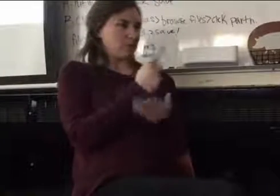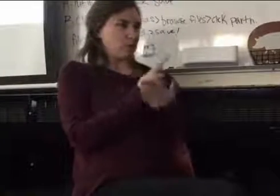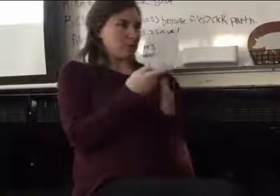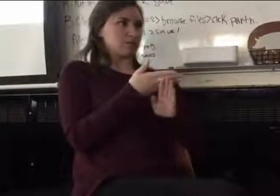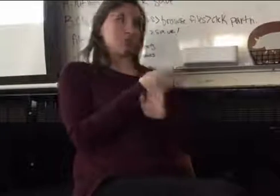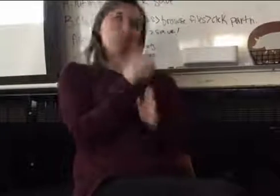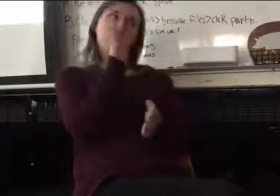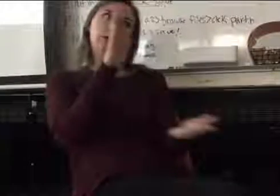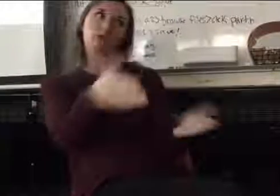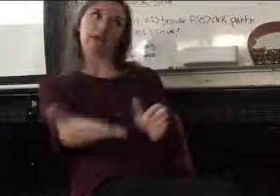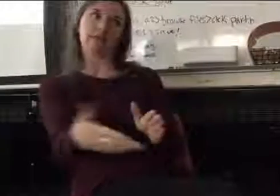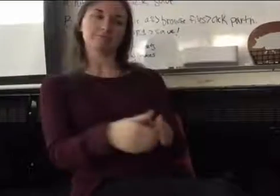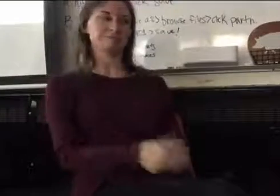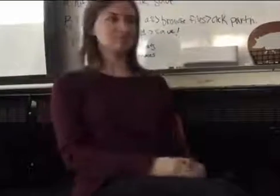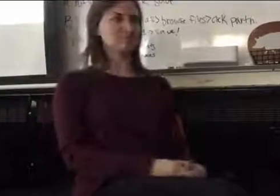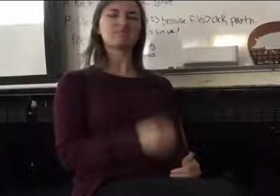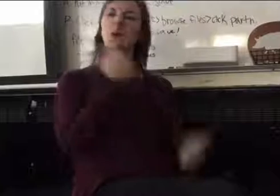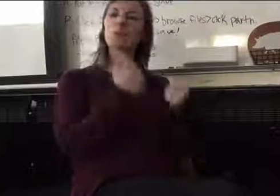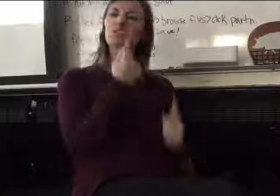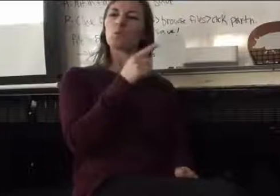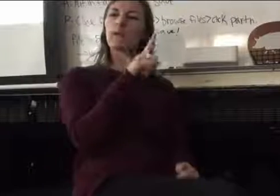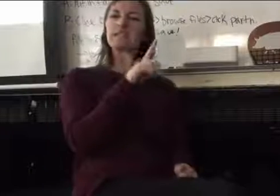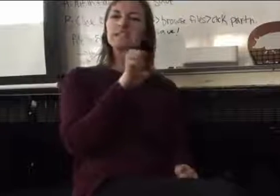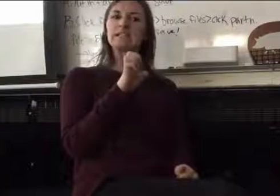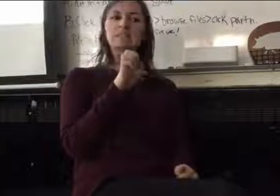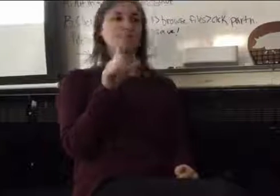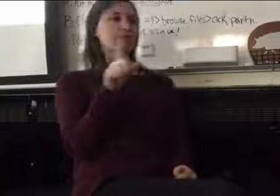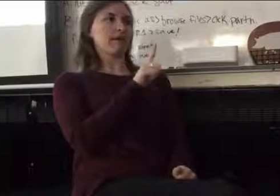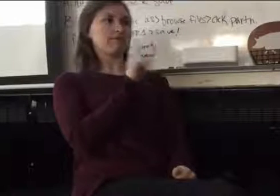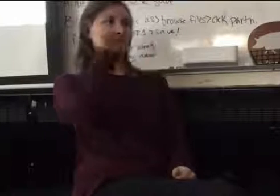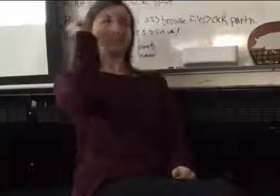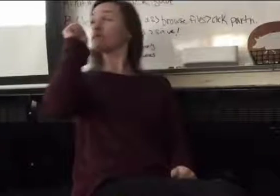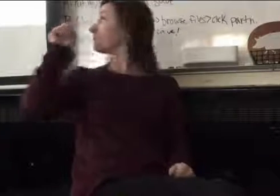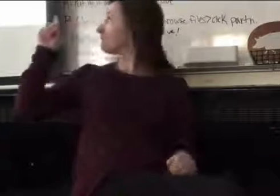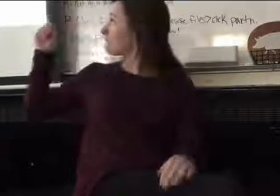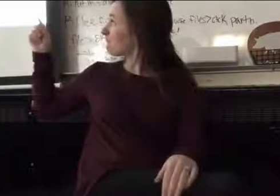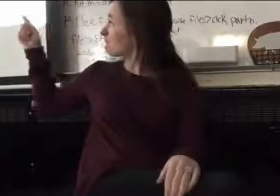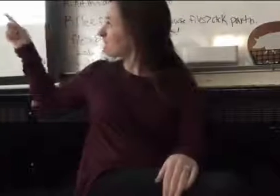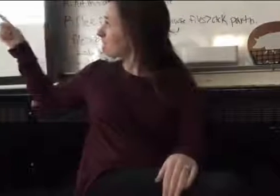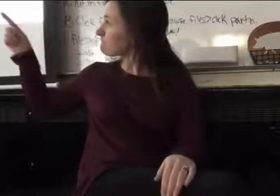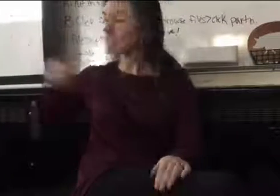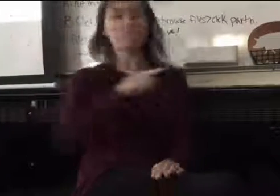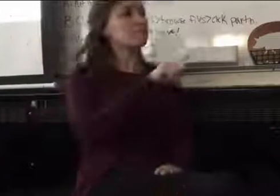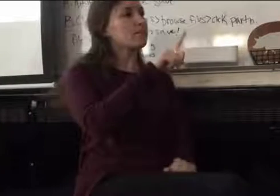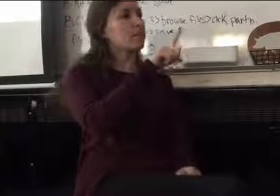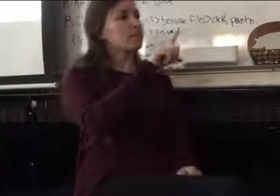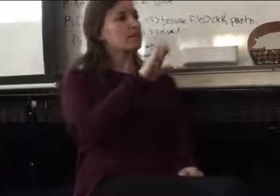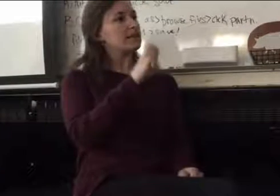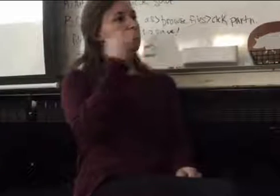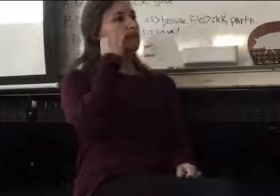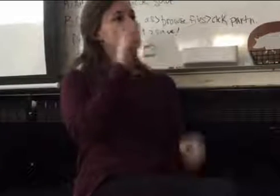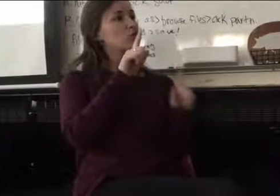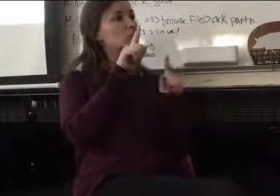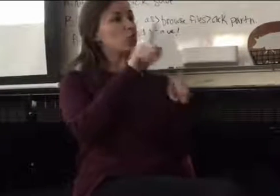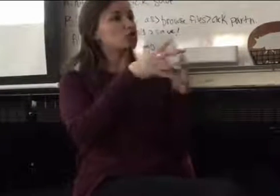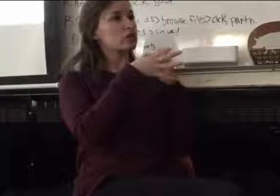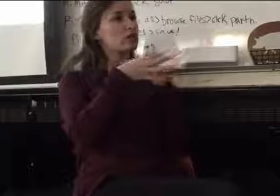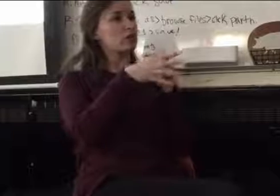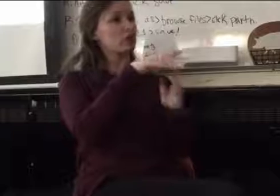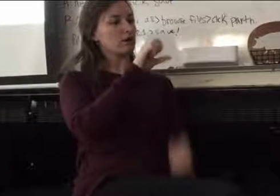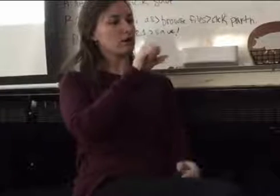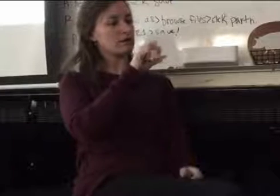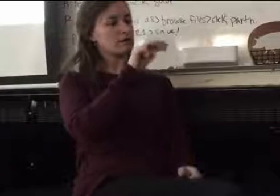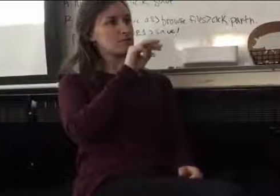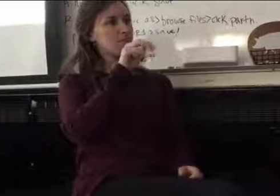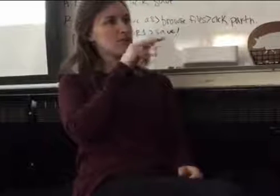going to die. Which one is Lee? Left. This is Lee. If you go to the American Smithsonian, you can actually go and see this table. They